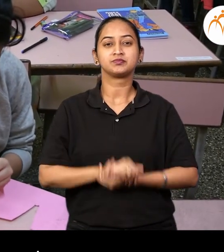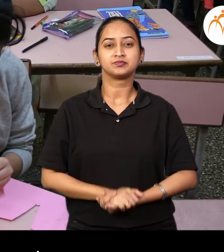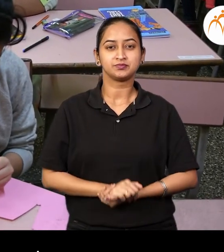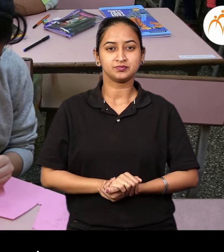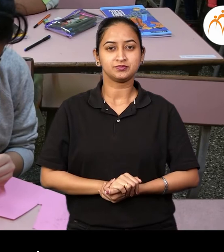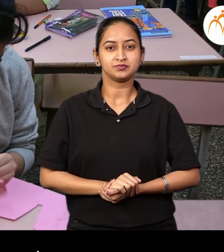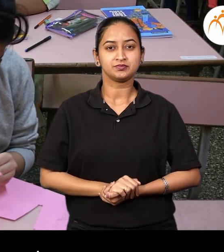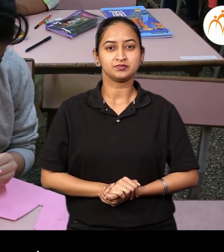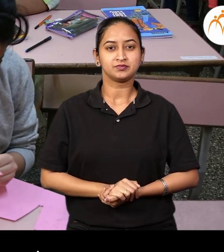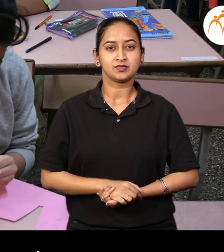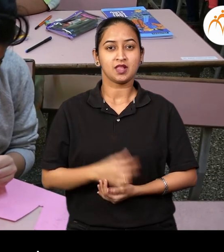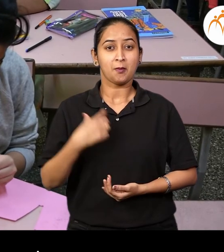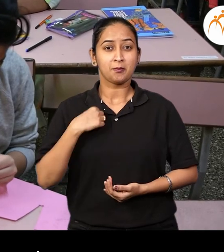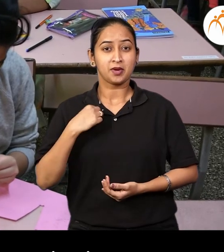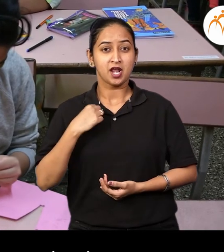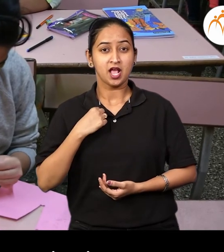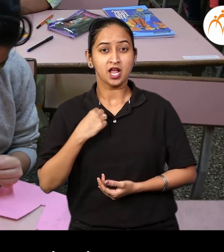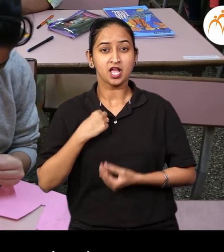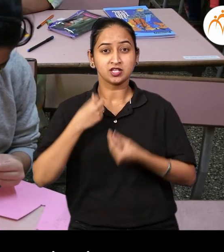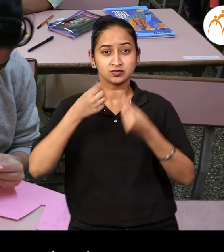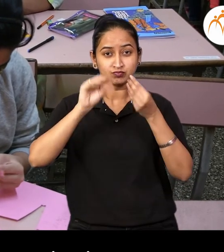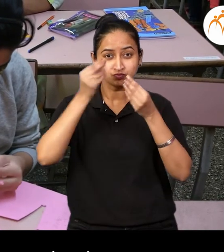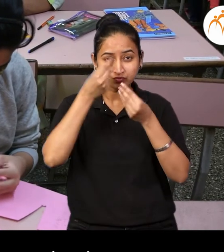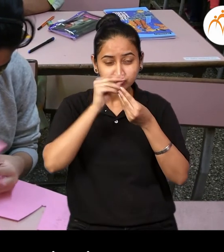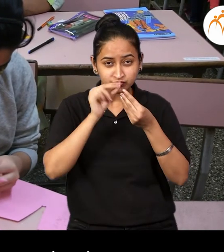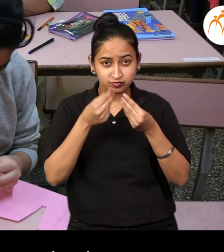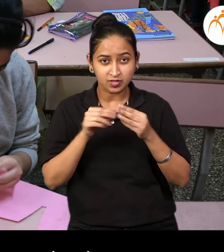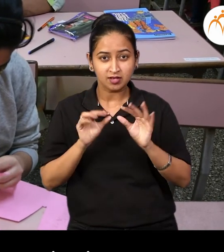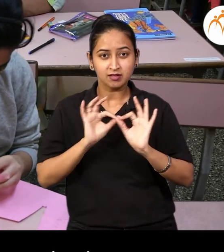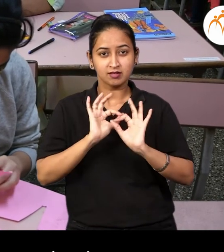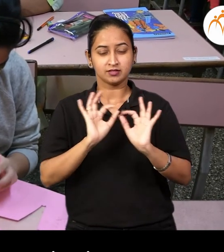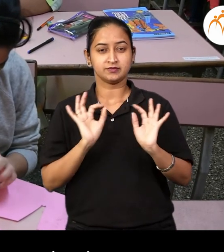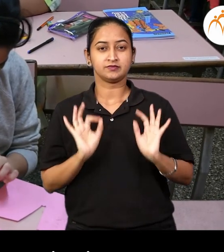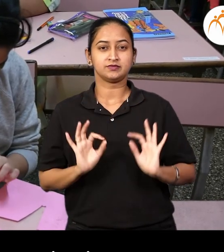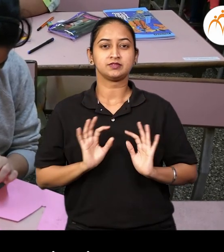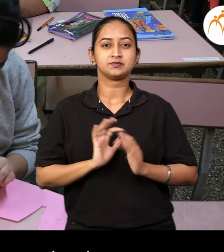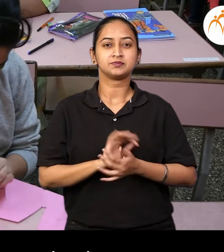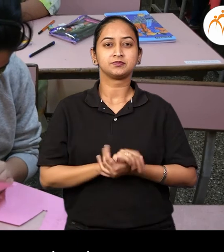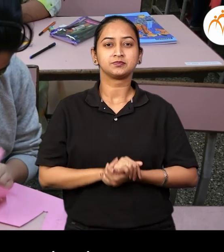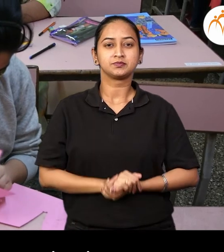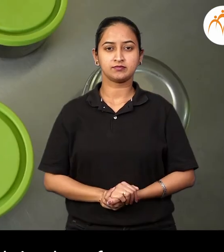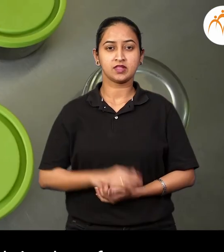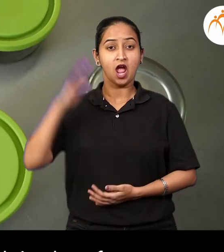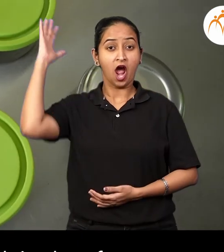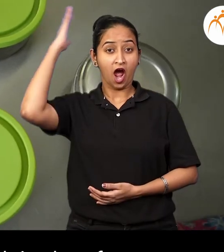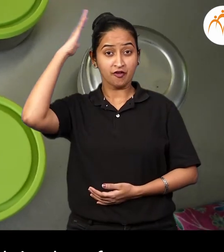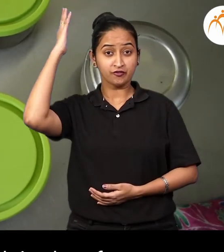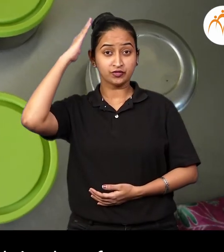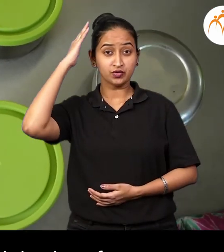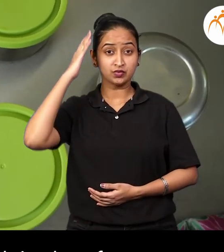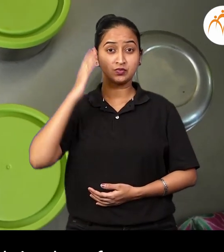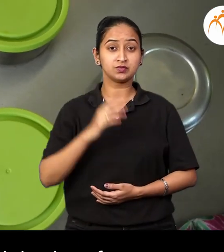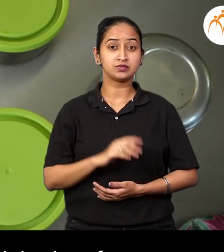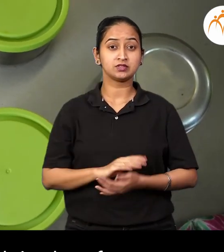She teaches them how to make decorative items. There